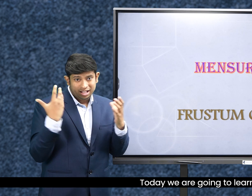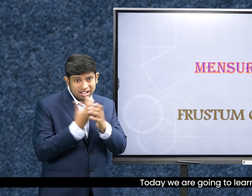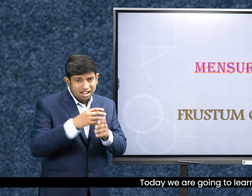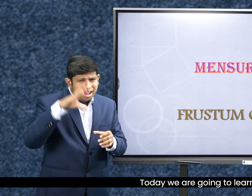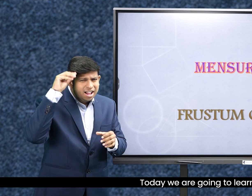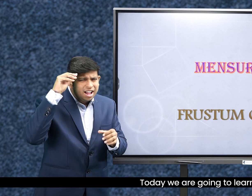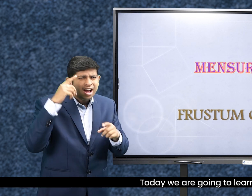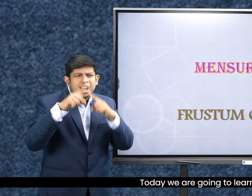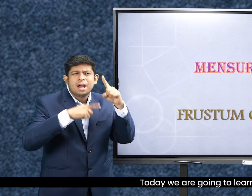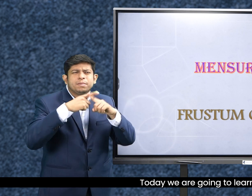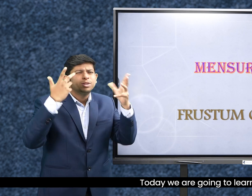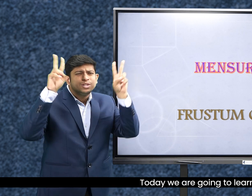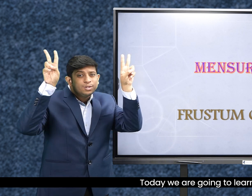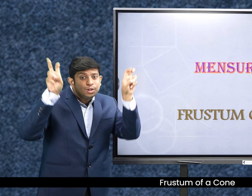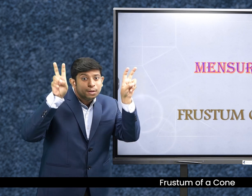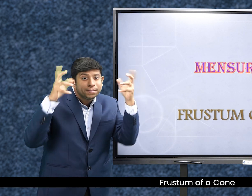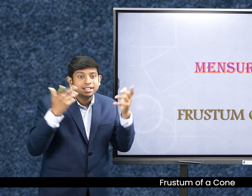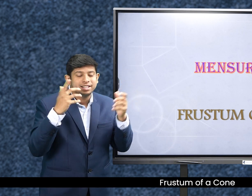Today we are going to learn frustum of a cone.